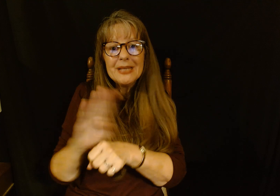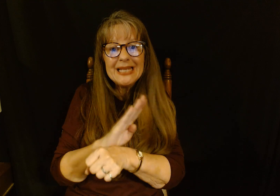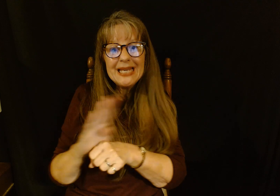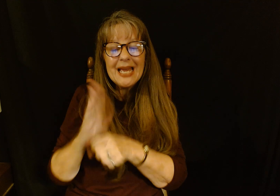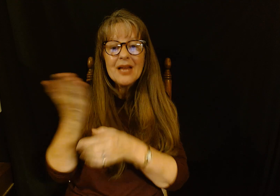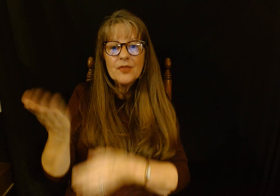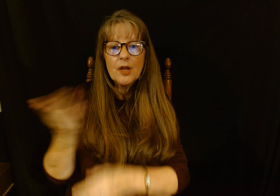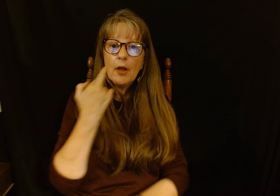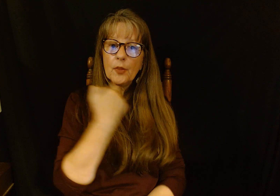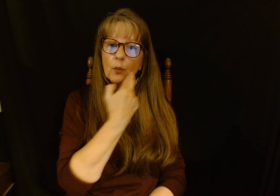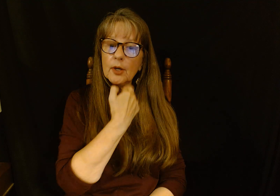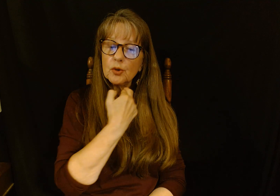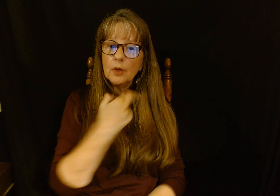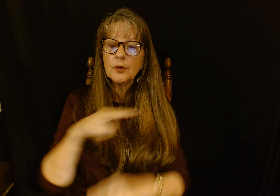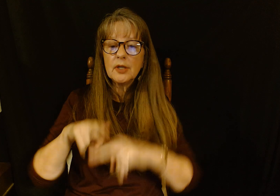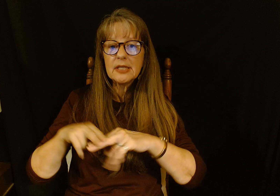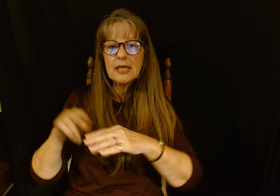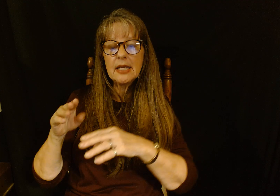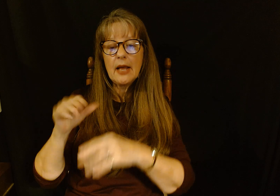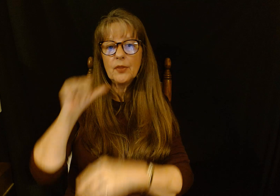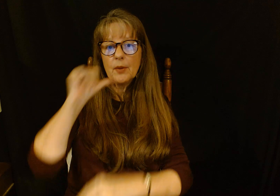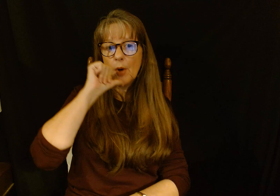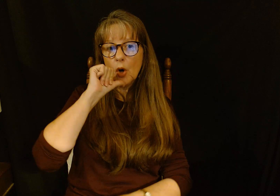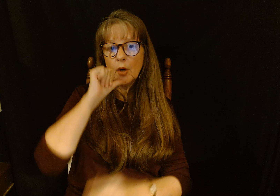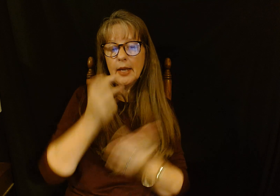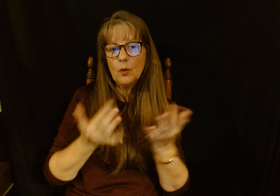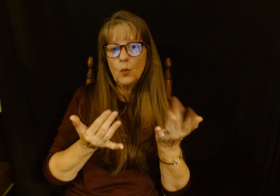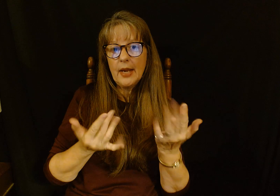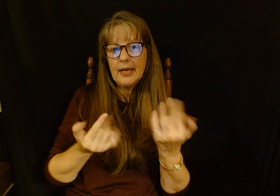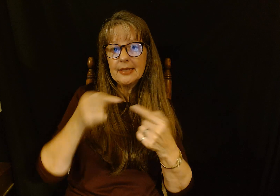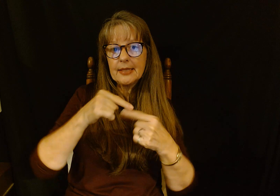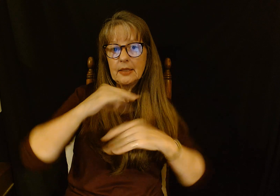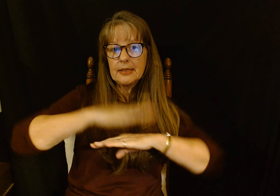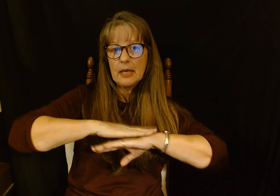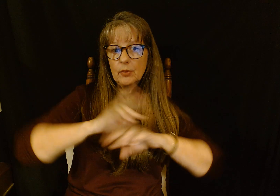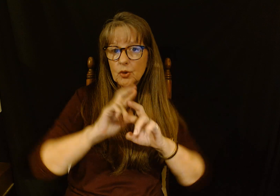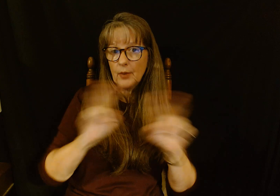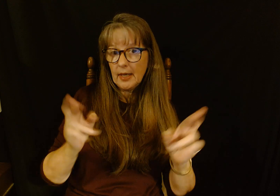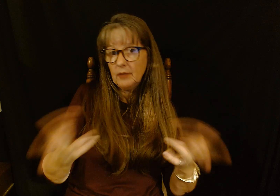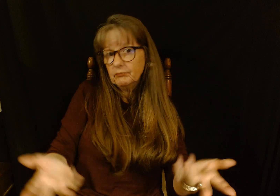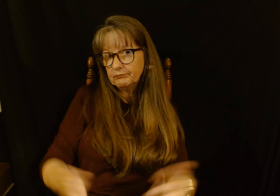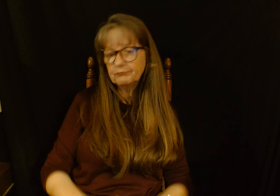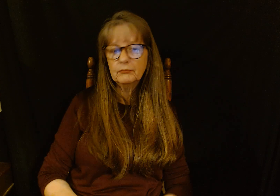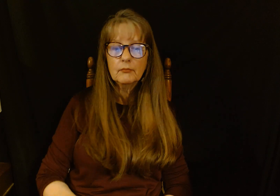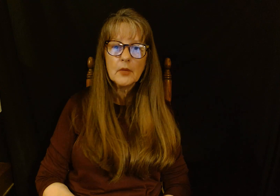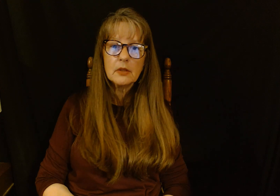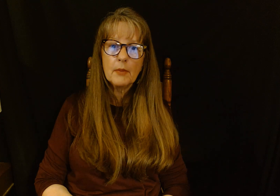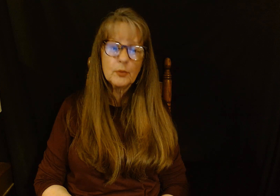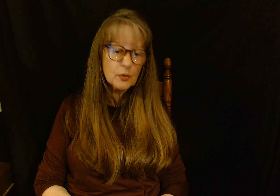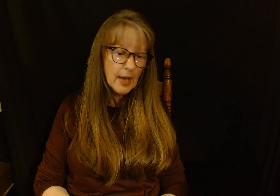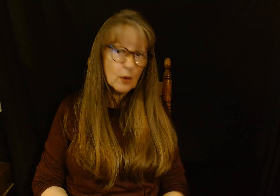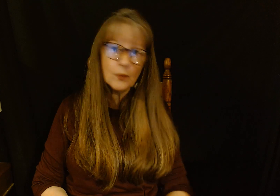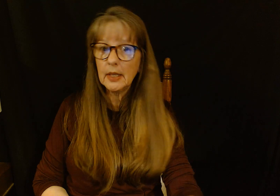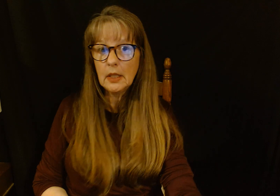busy. They're at the restaurant, they're going to sit at the bar and wait until a table is ready. Some people do that, or they can eat at the